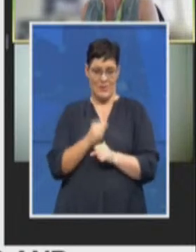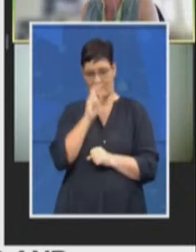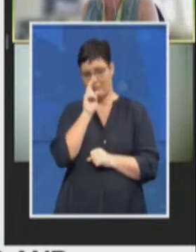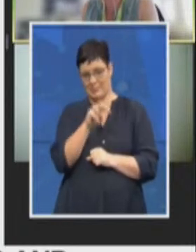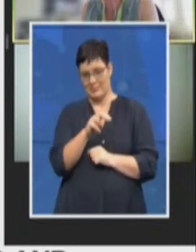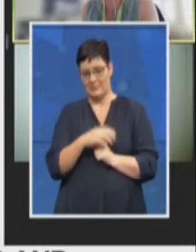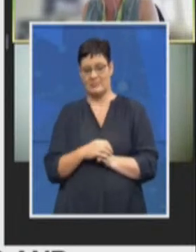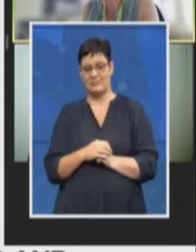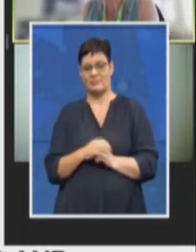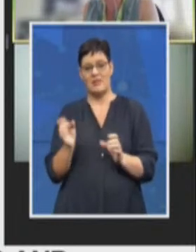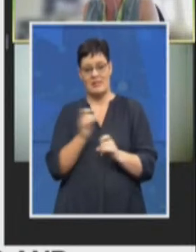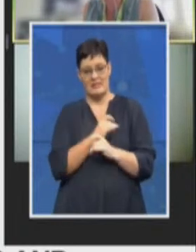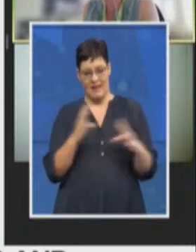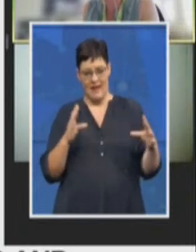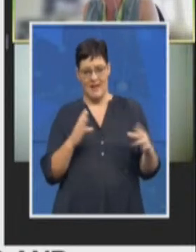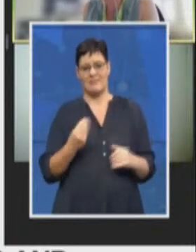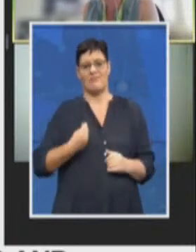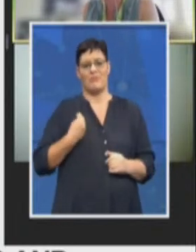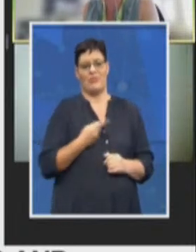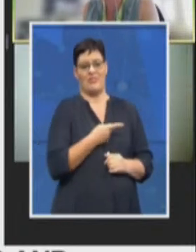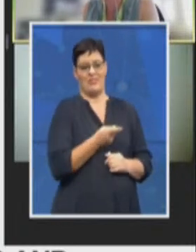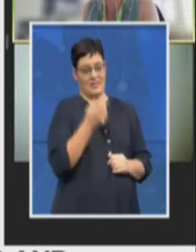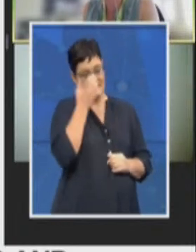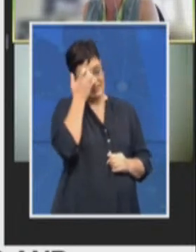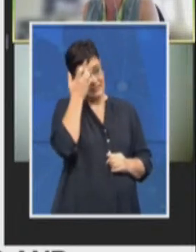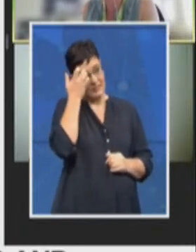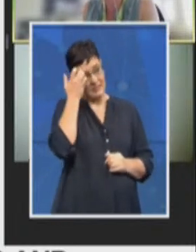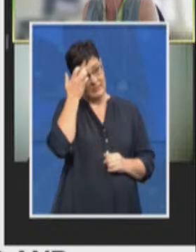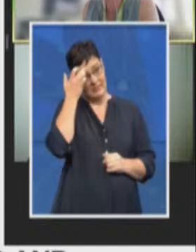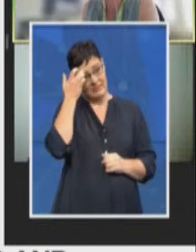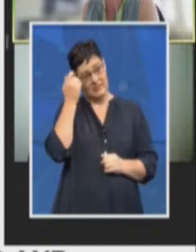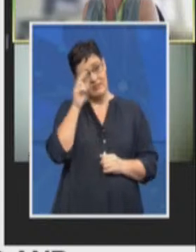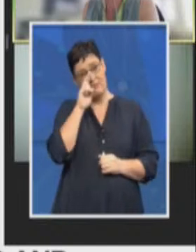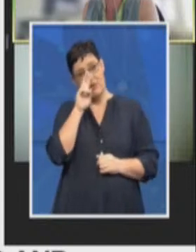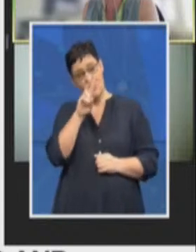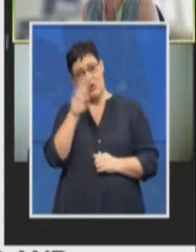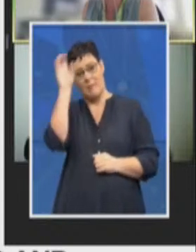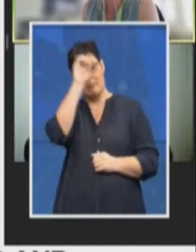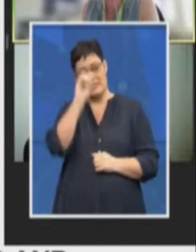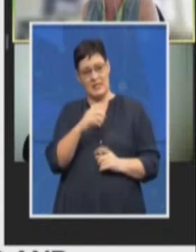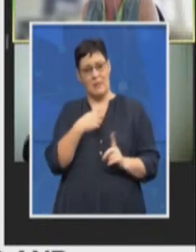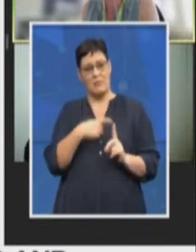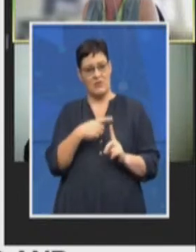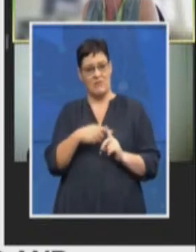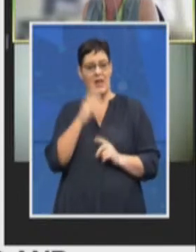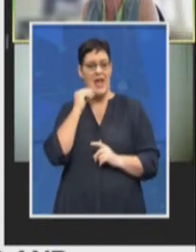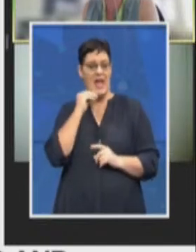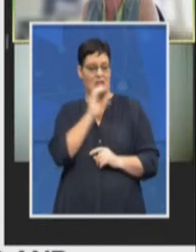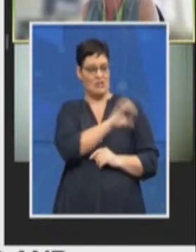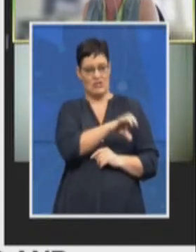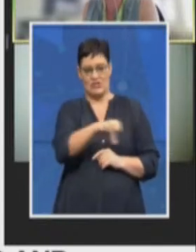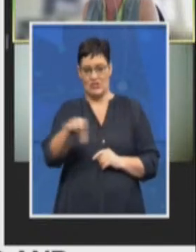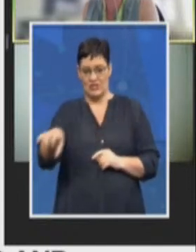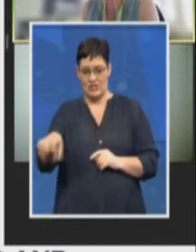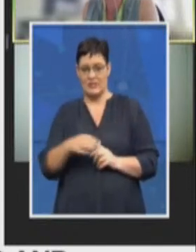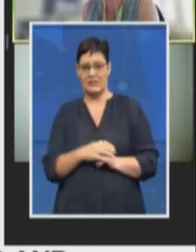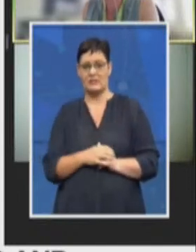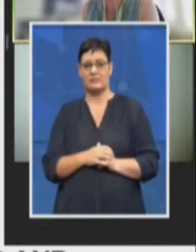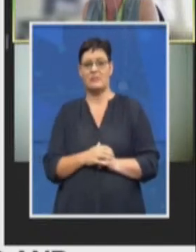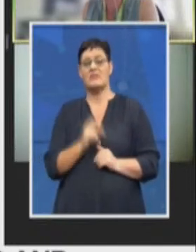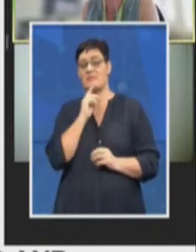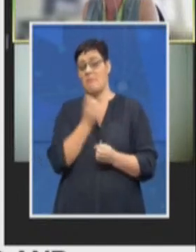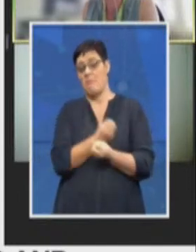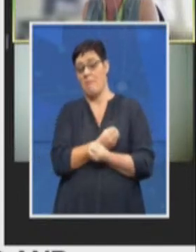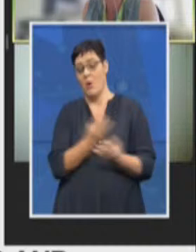groups. So if you look at the percent positivity by age group, once again, you can see most of this is driven by